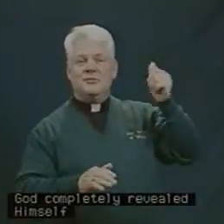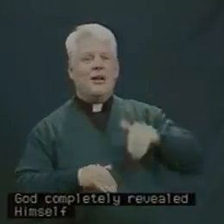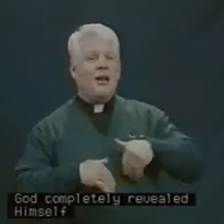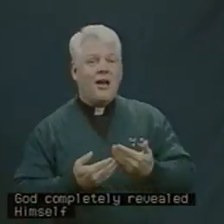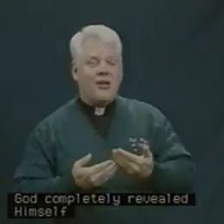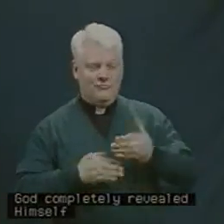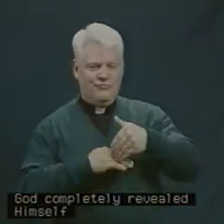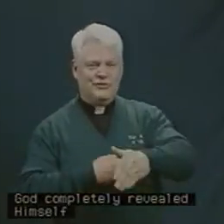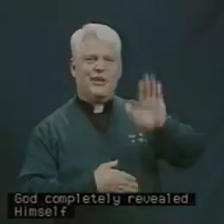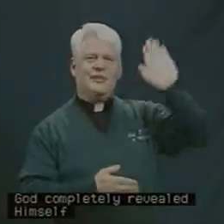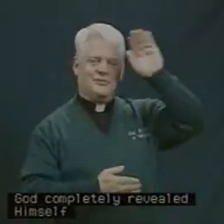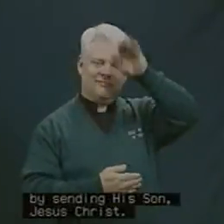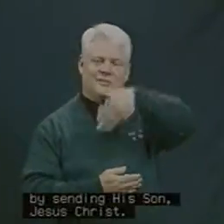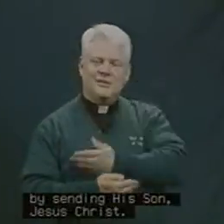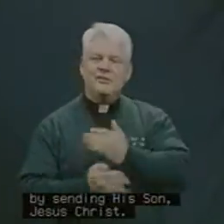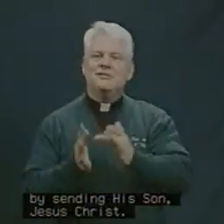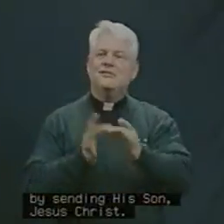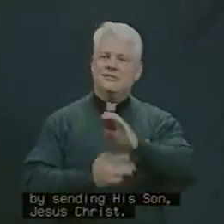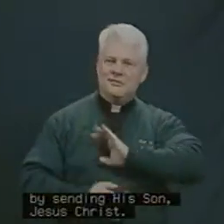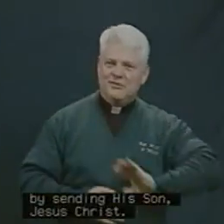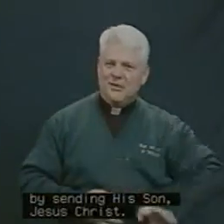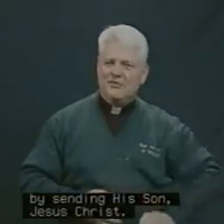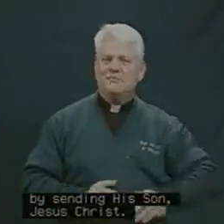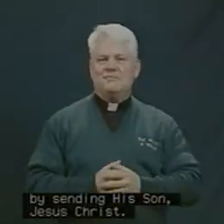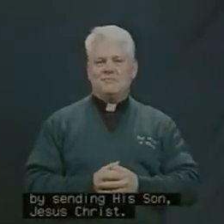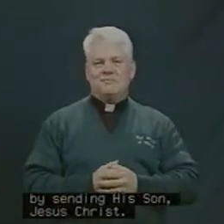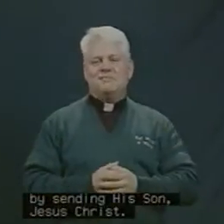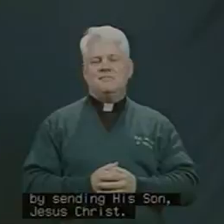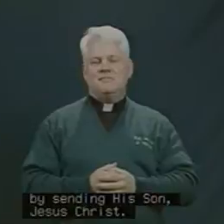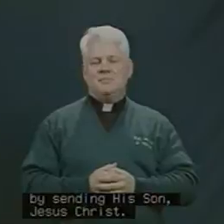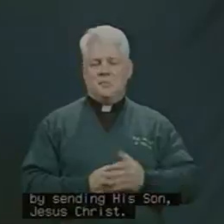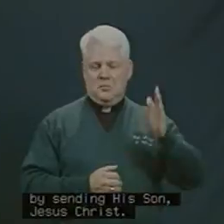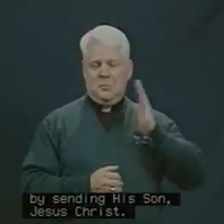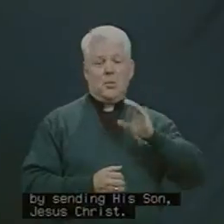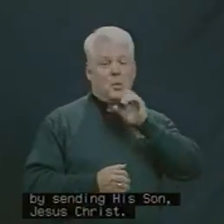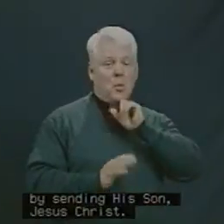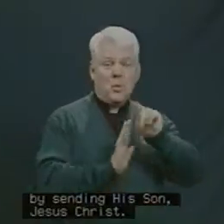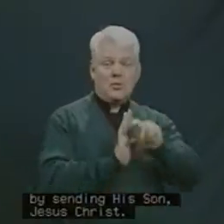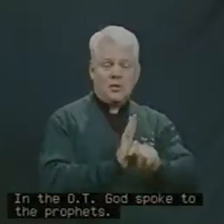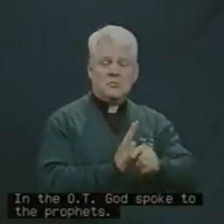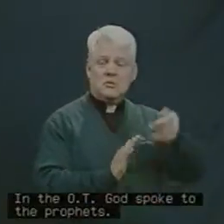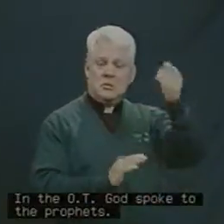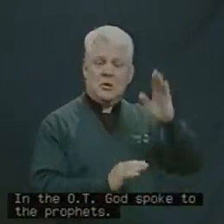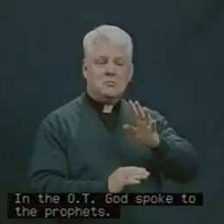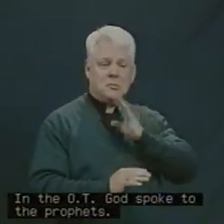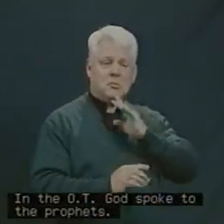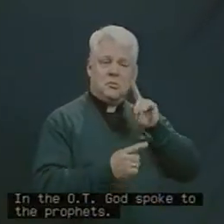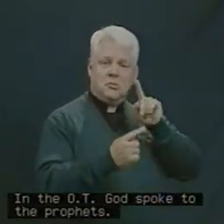God completely revealed Himself by sending His Son, Jesus Christ. In the Old